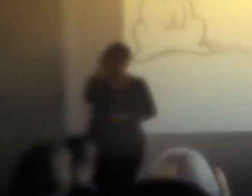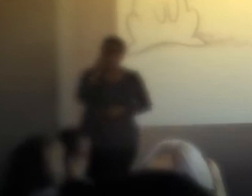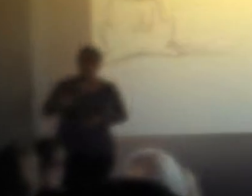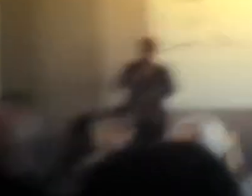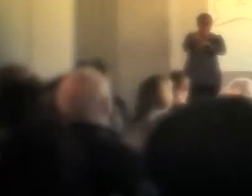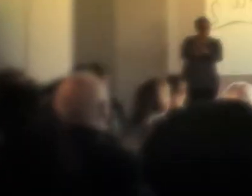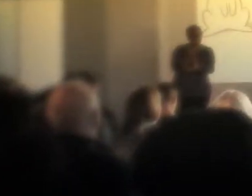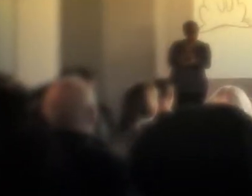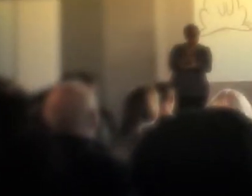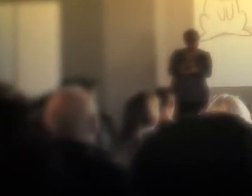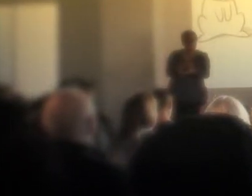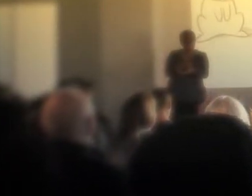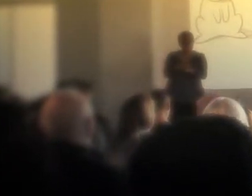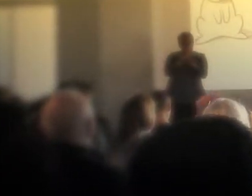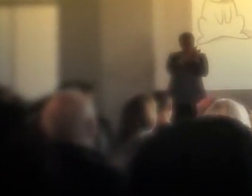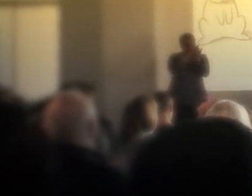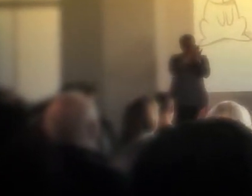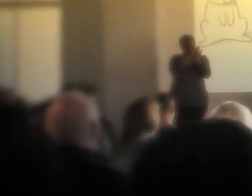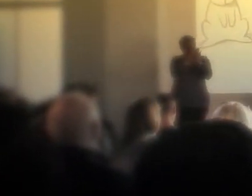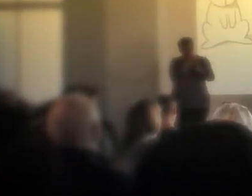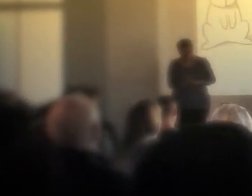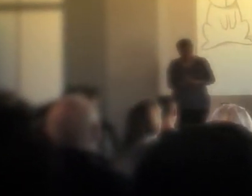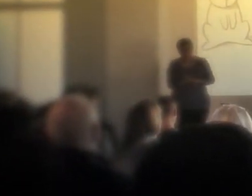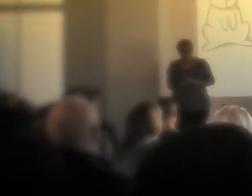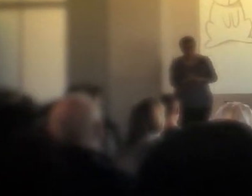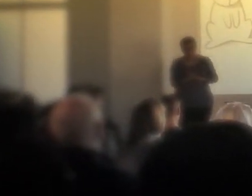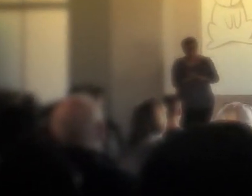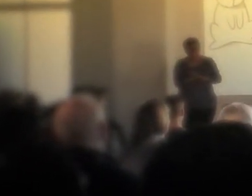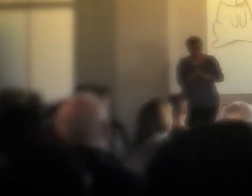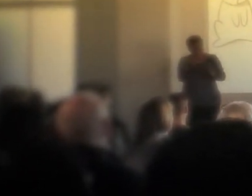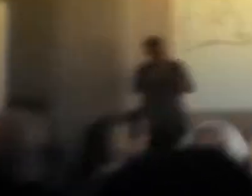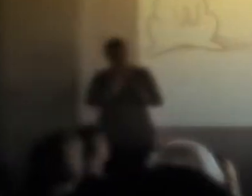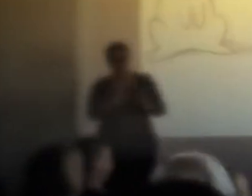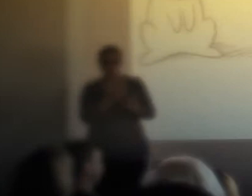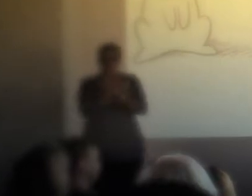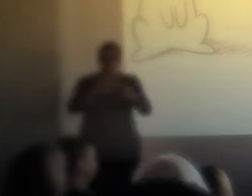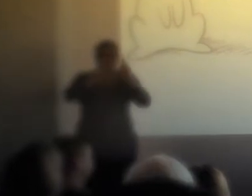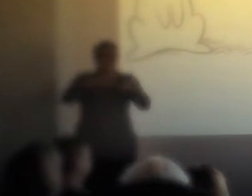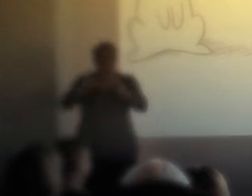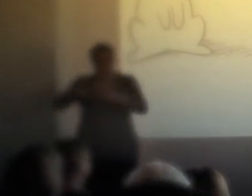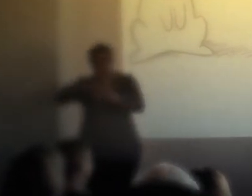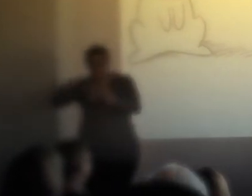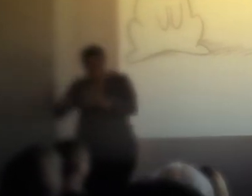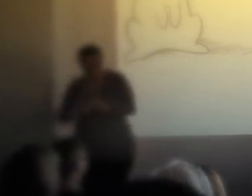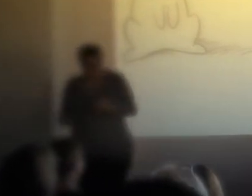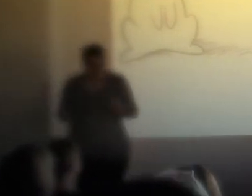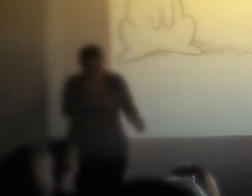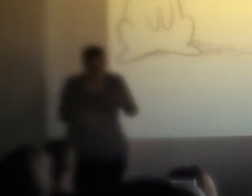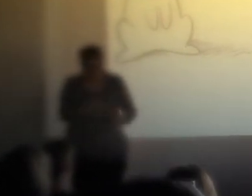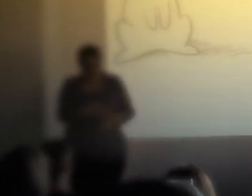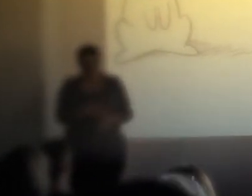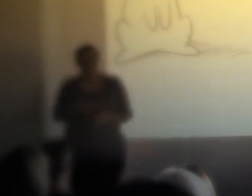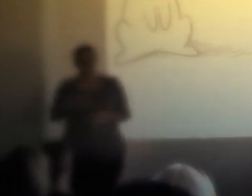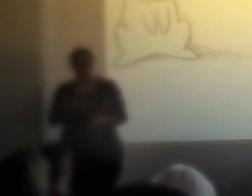establishment rotting and decayed and made up of dead parts that we stole from other things, that we shock every now and again with funding to try and